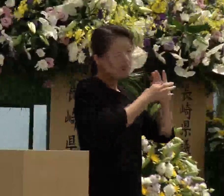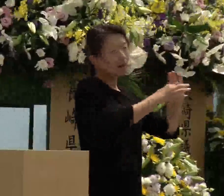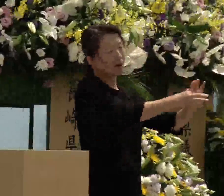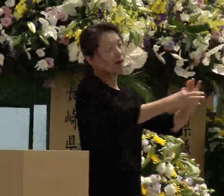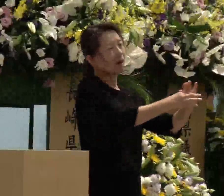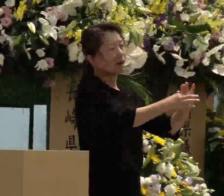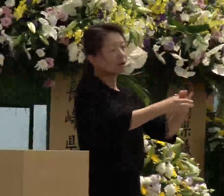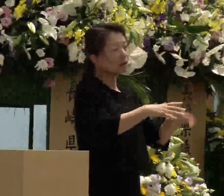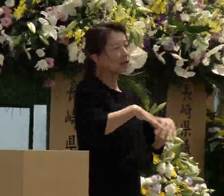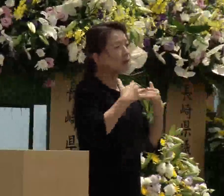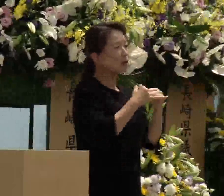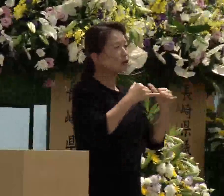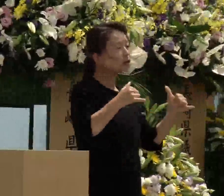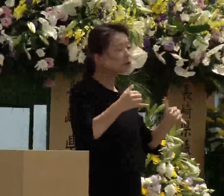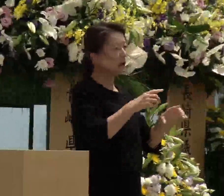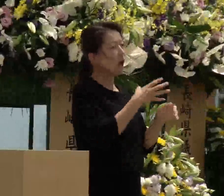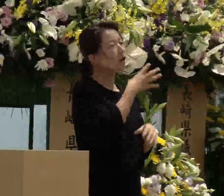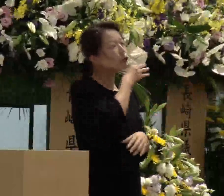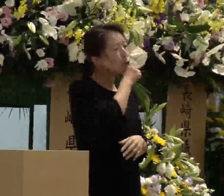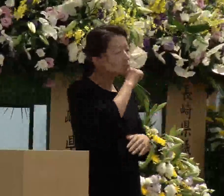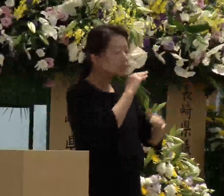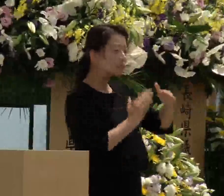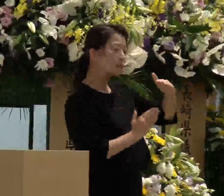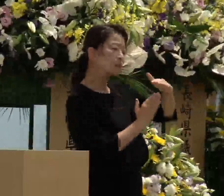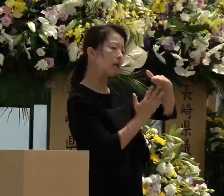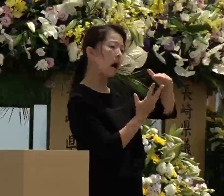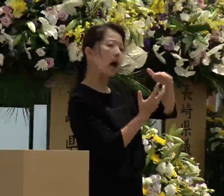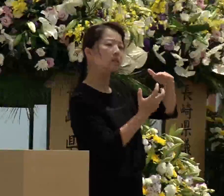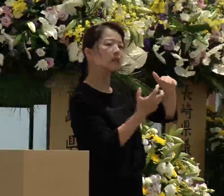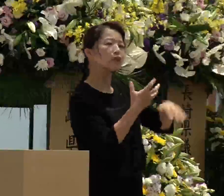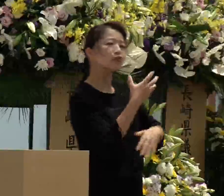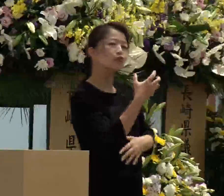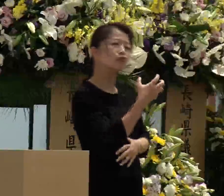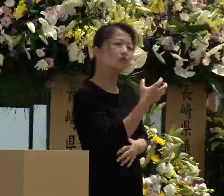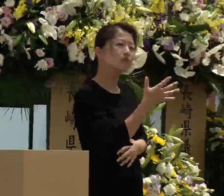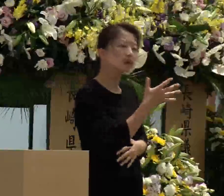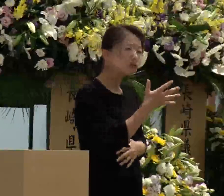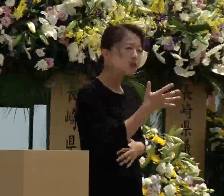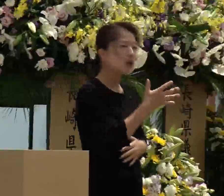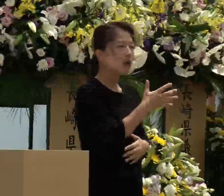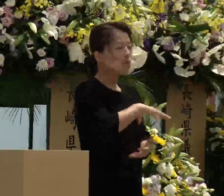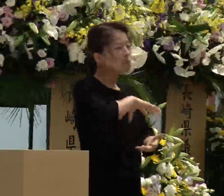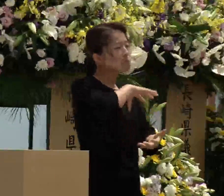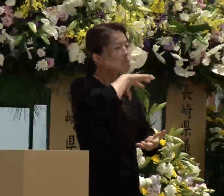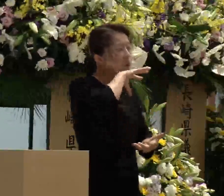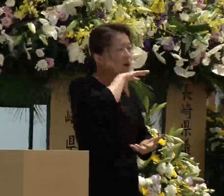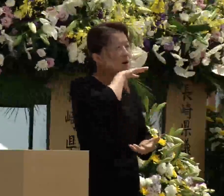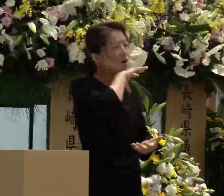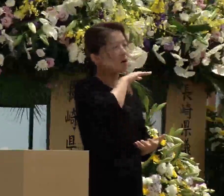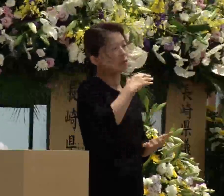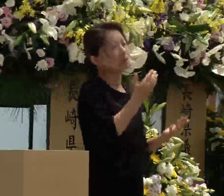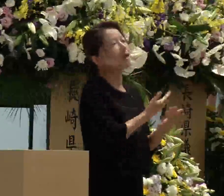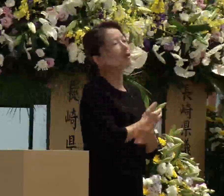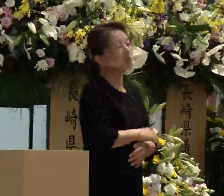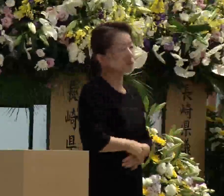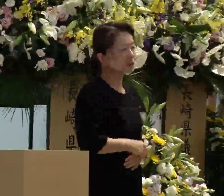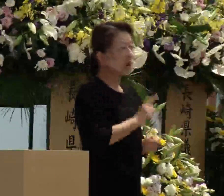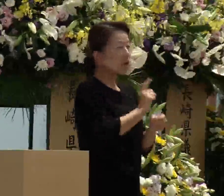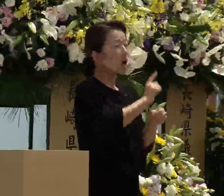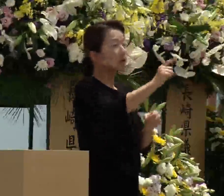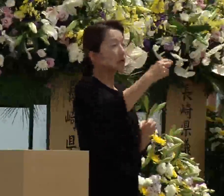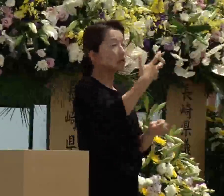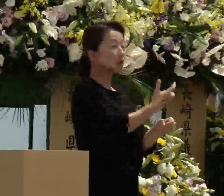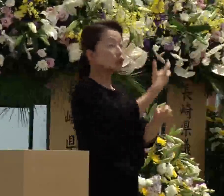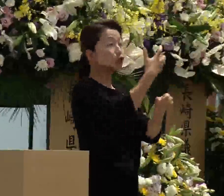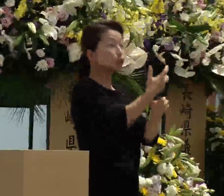The average age of the atomic bomb survivors is approaching 80, and they continue to age. The